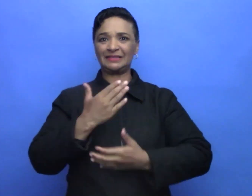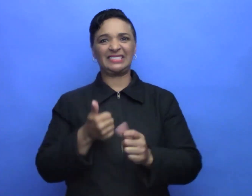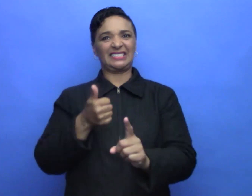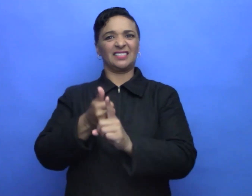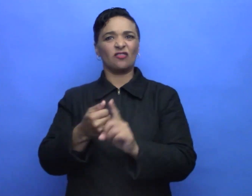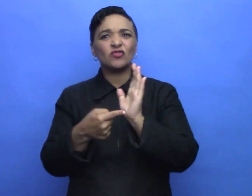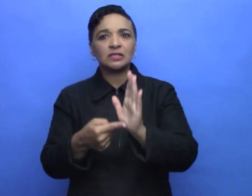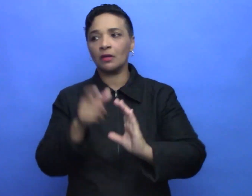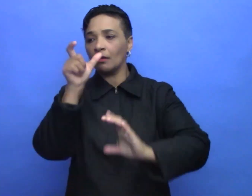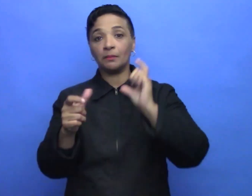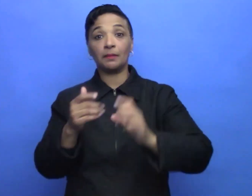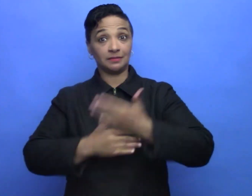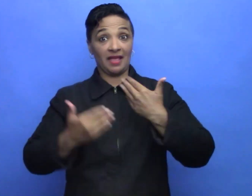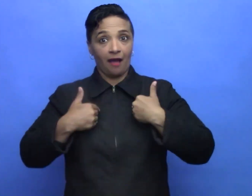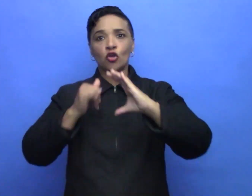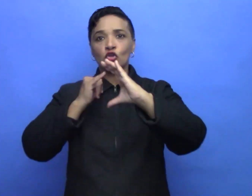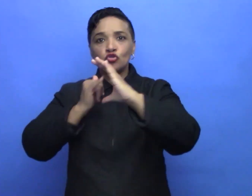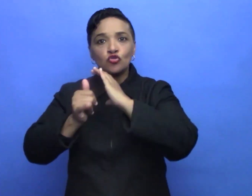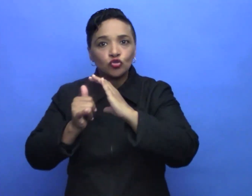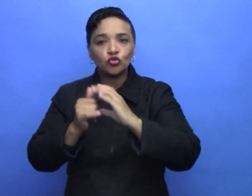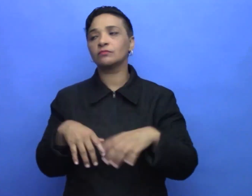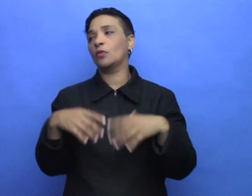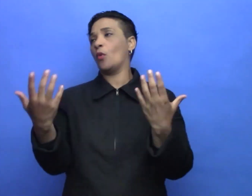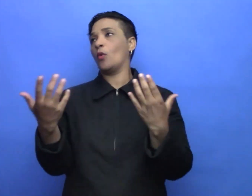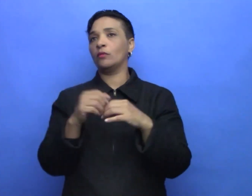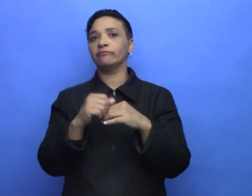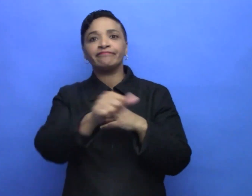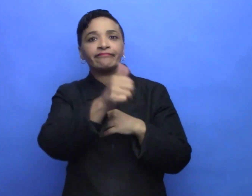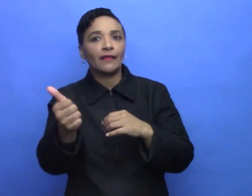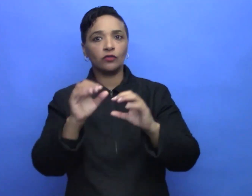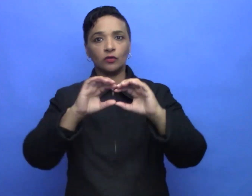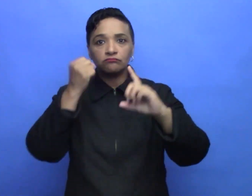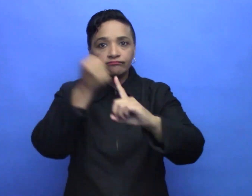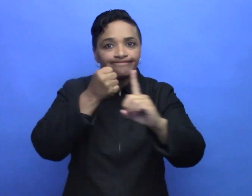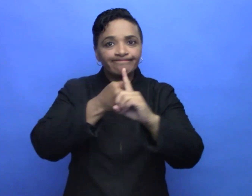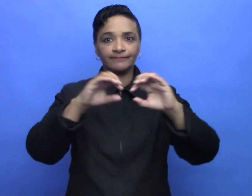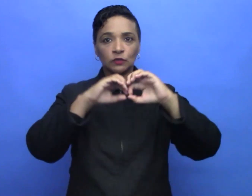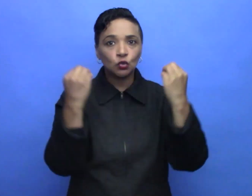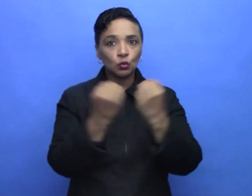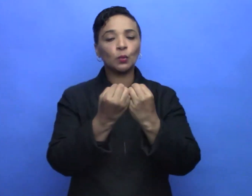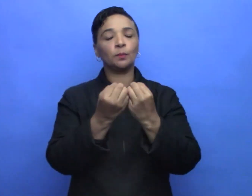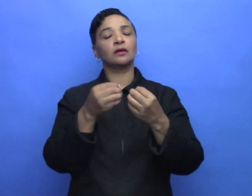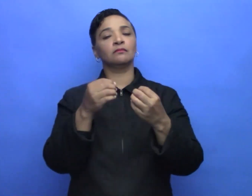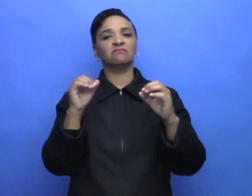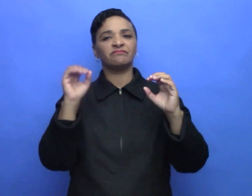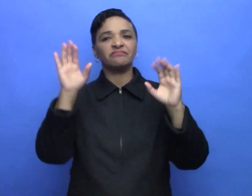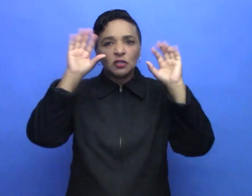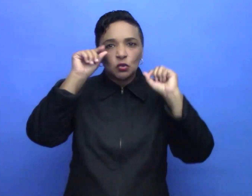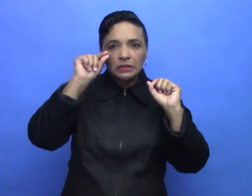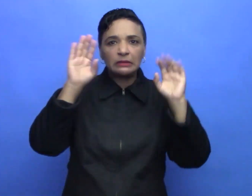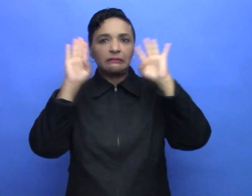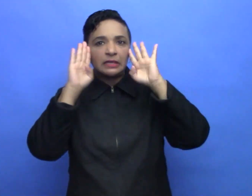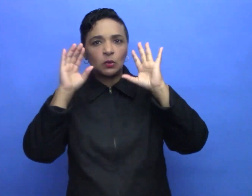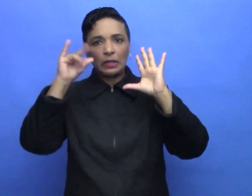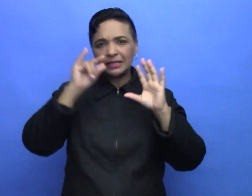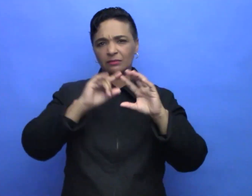YouTubers and other groups on social media, other activist groups from people with disabilities. I think